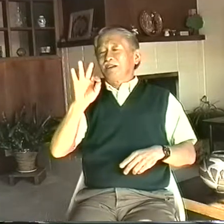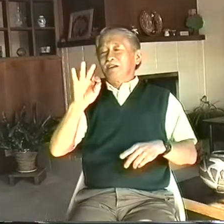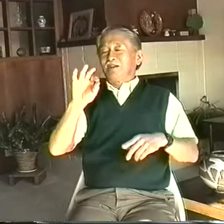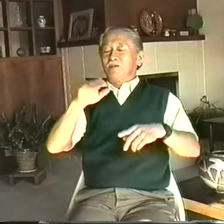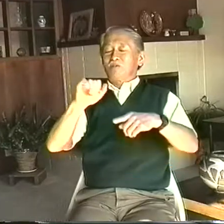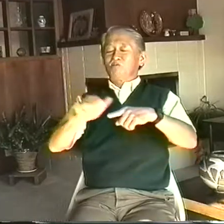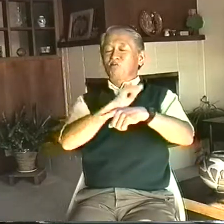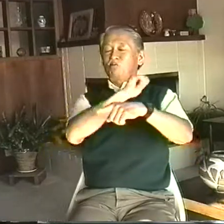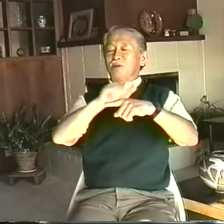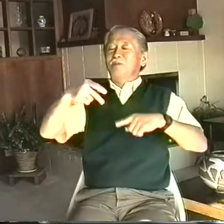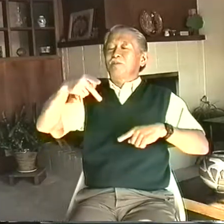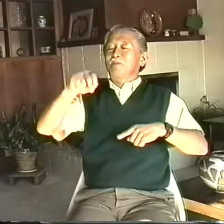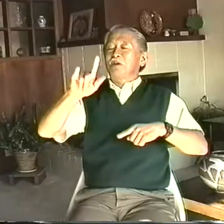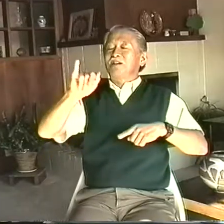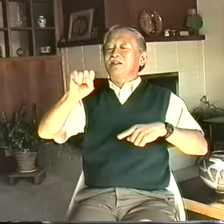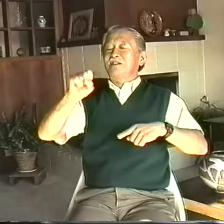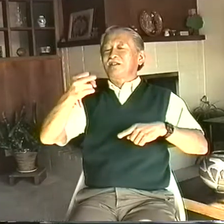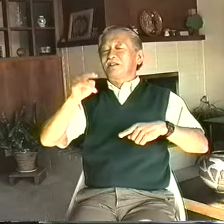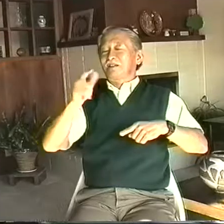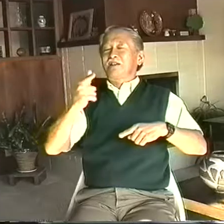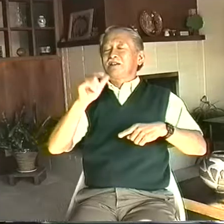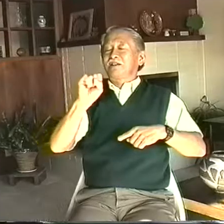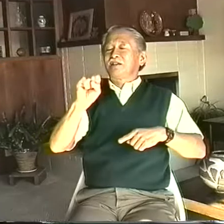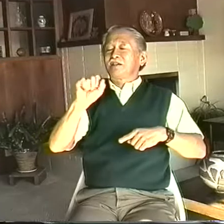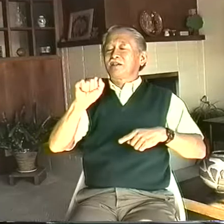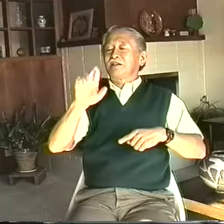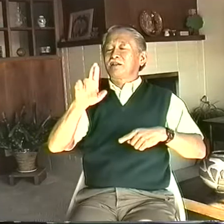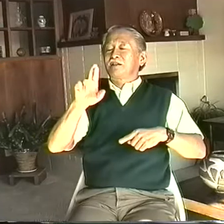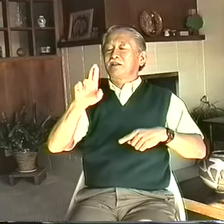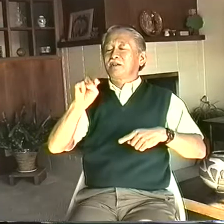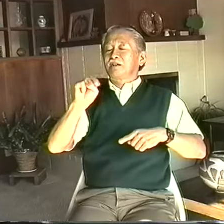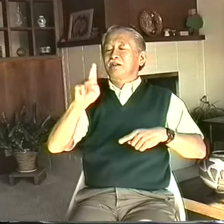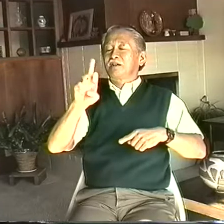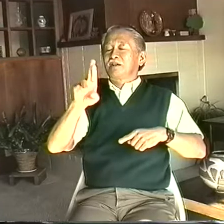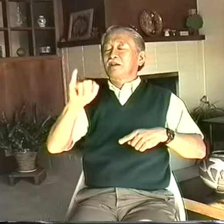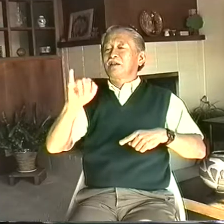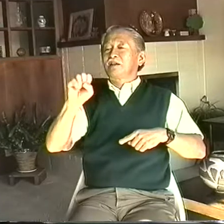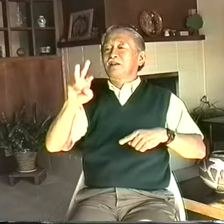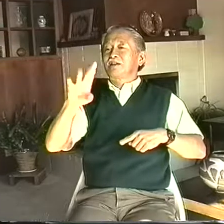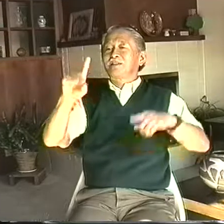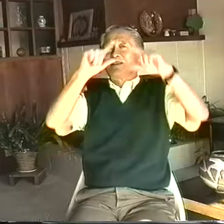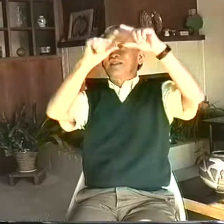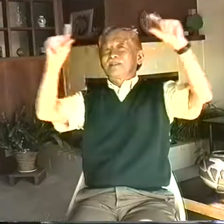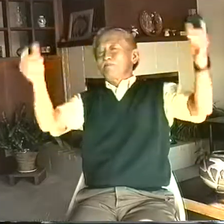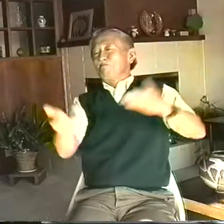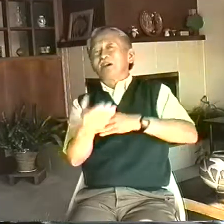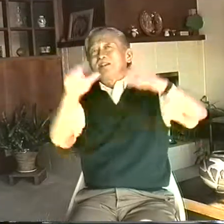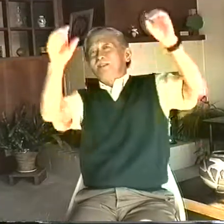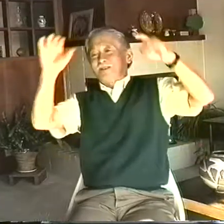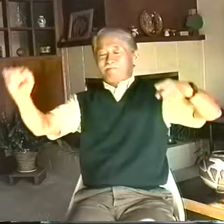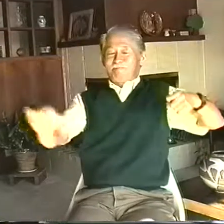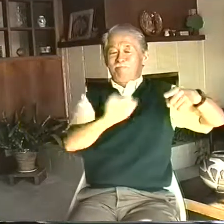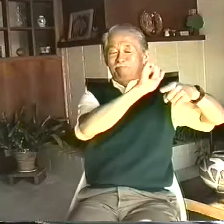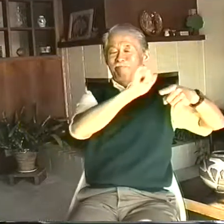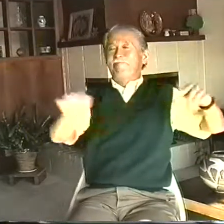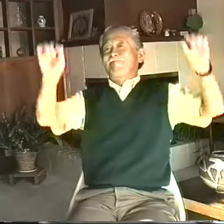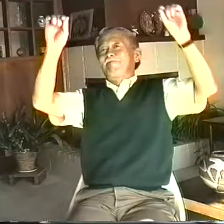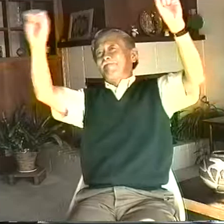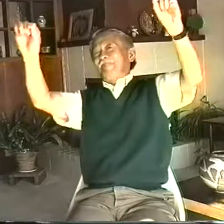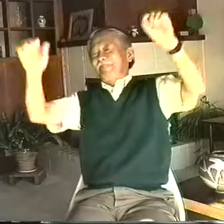I remember as I was growing up watching my father. Every day he would polish his samurai sword that was hanging